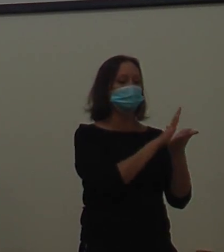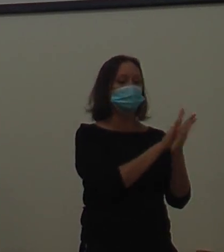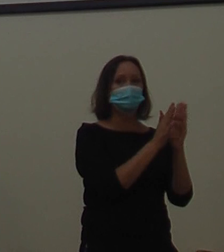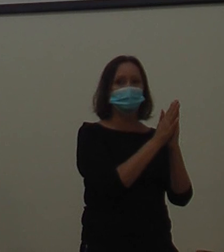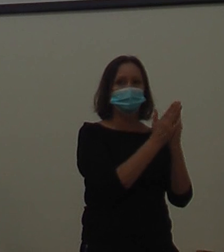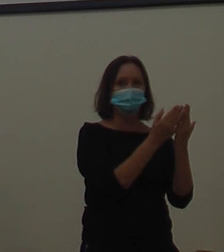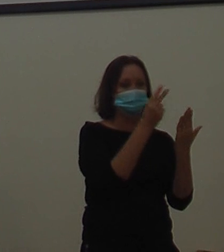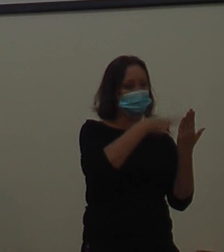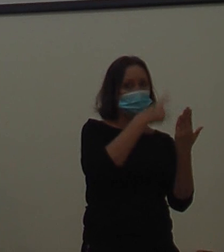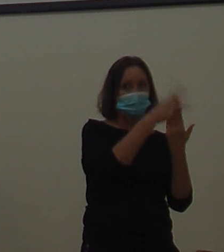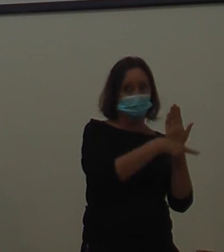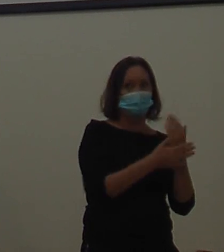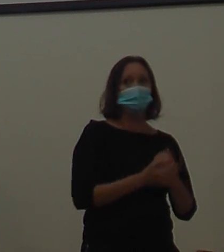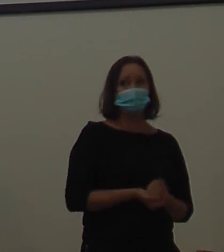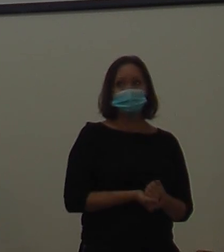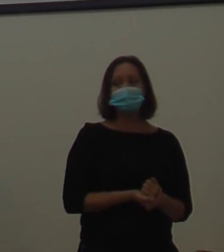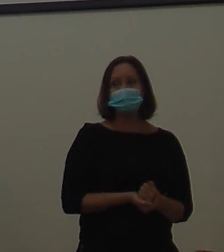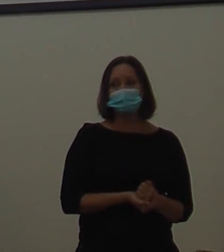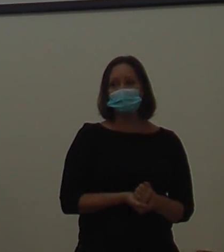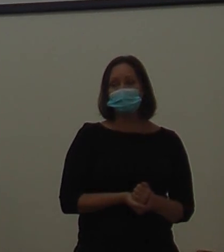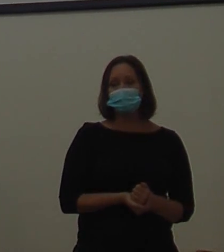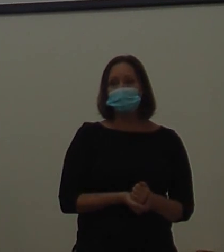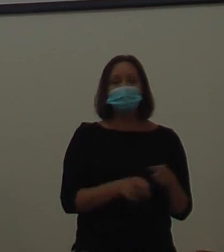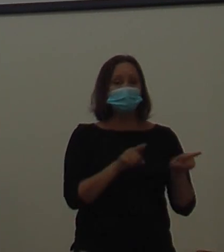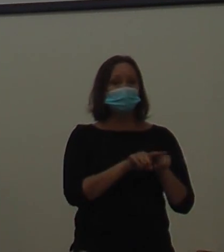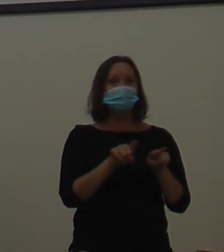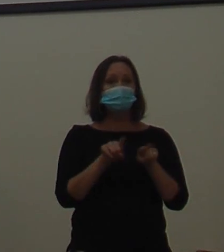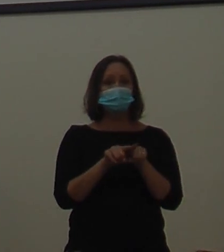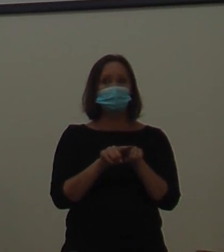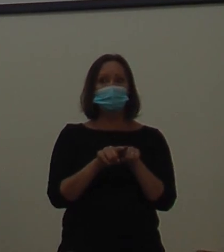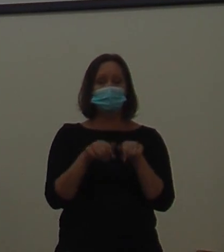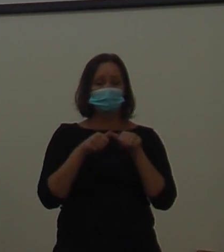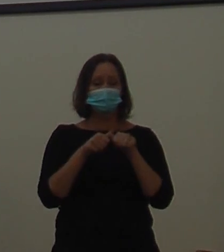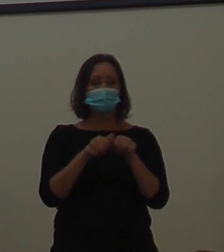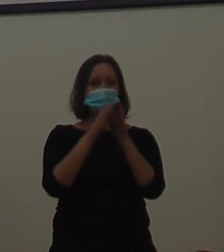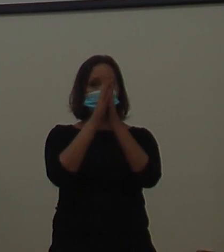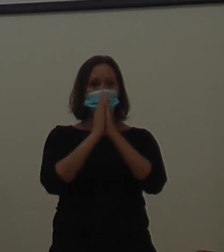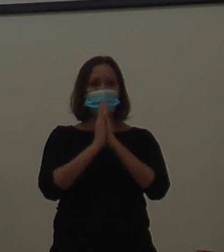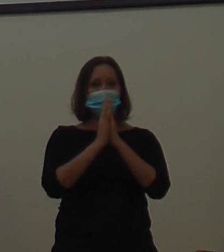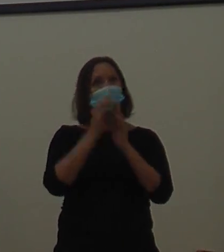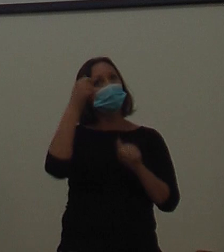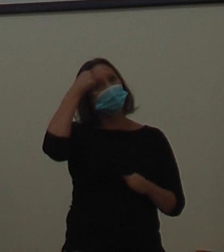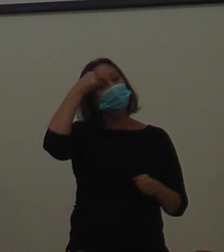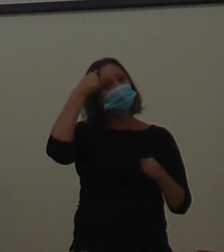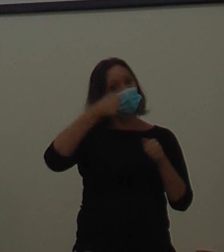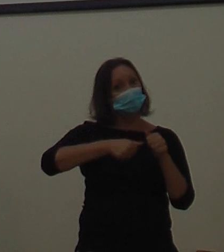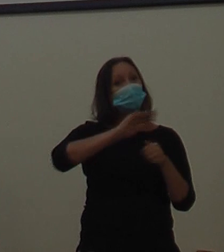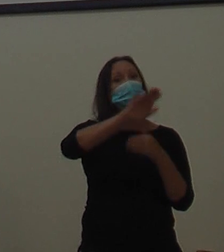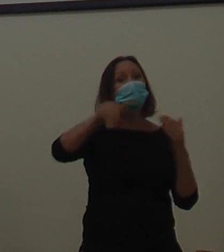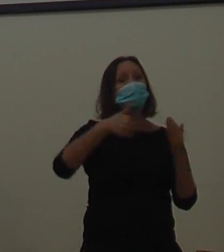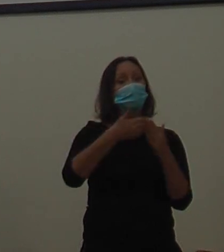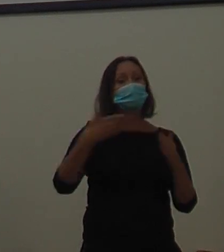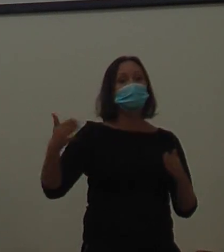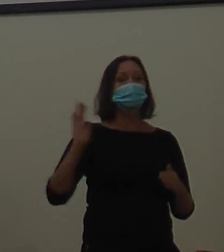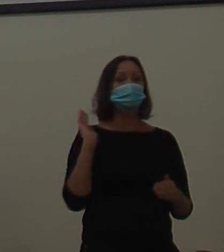to be prayerful and mindful of just all the things that our society is dealing with now,